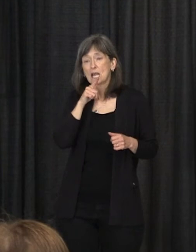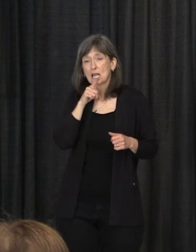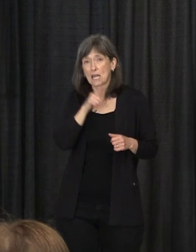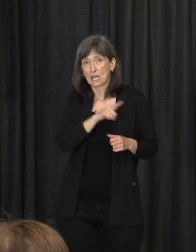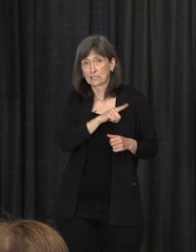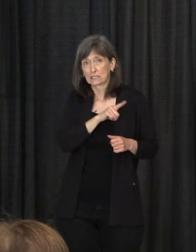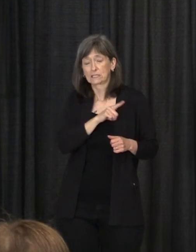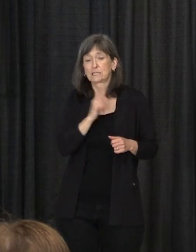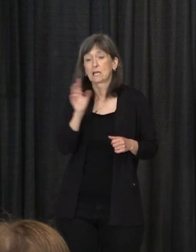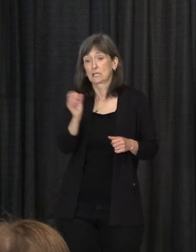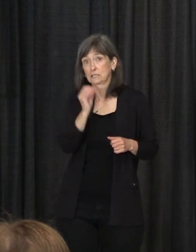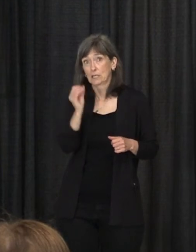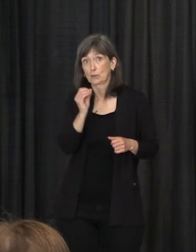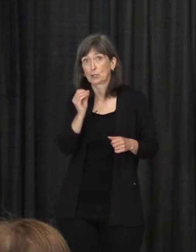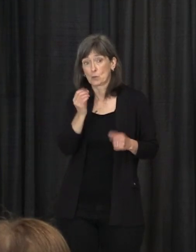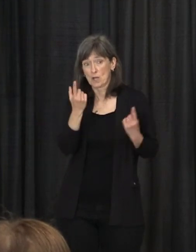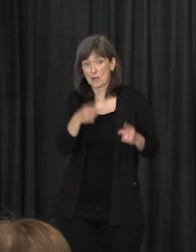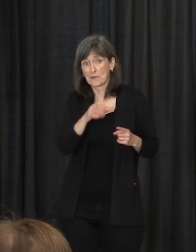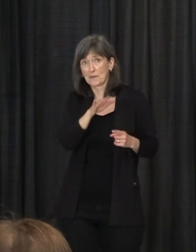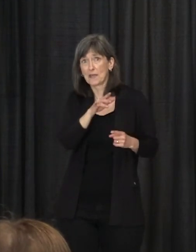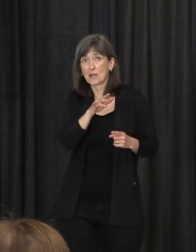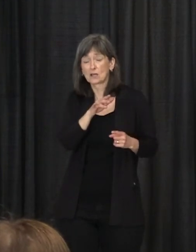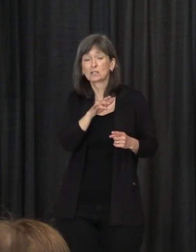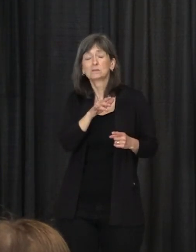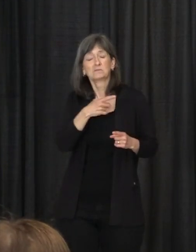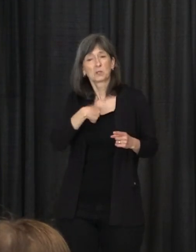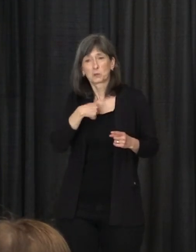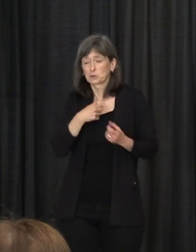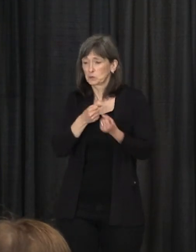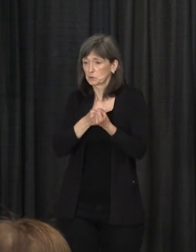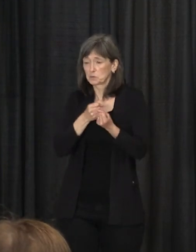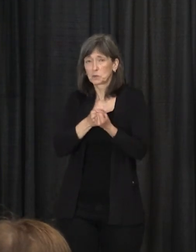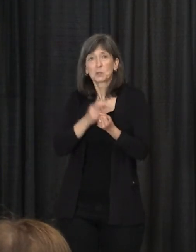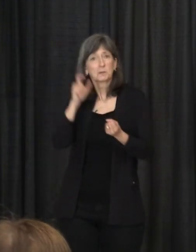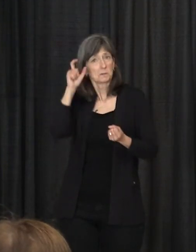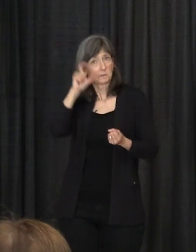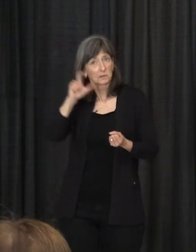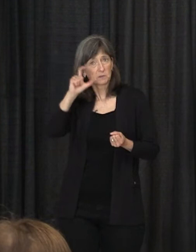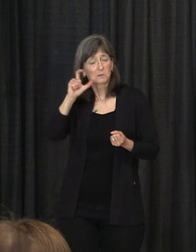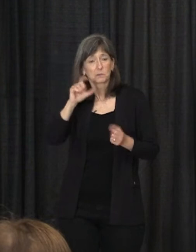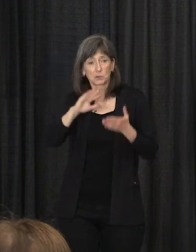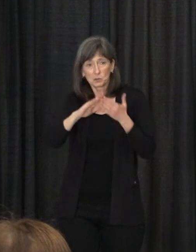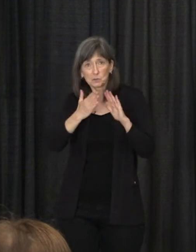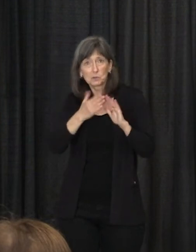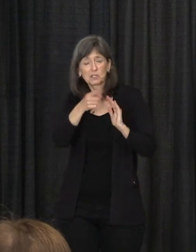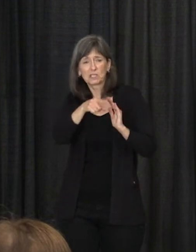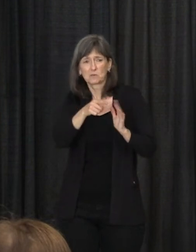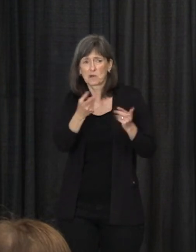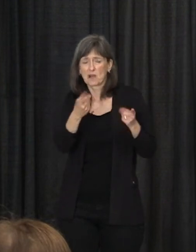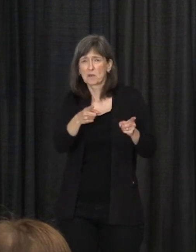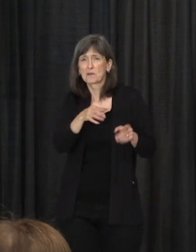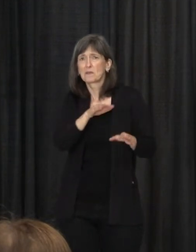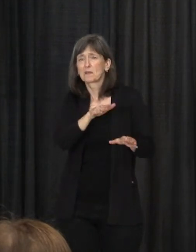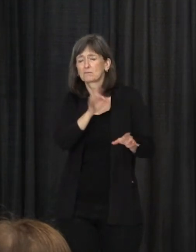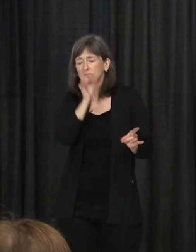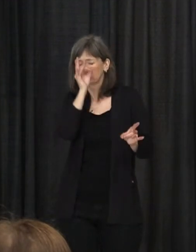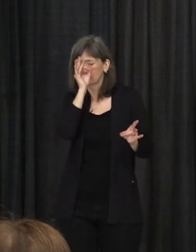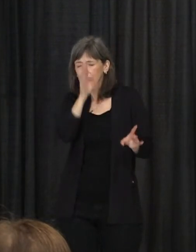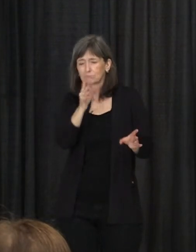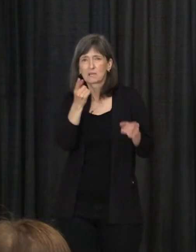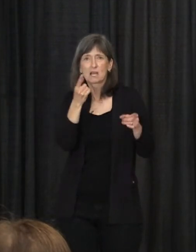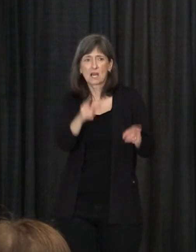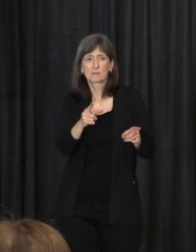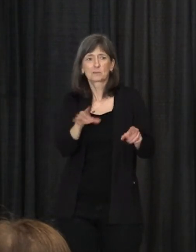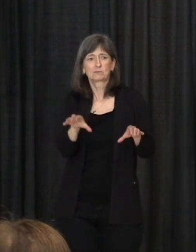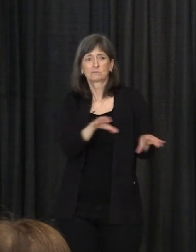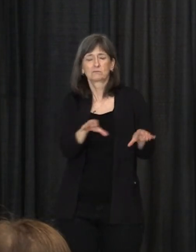Muslim community of Newfoundland and Labrador in Canada in action against such horrific